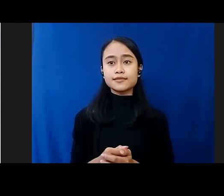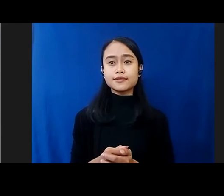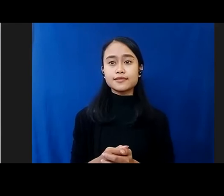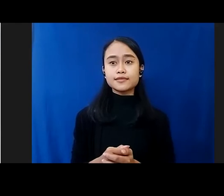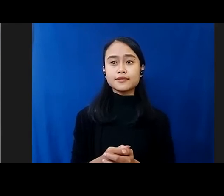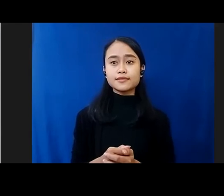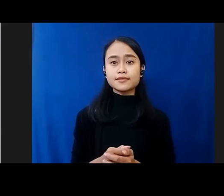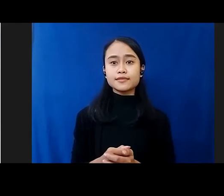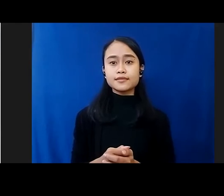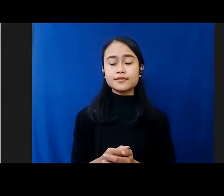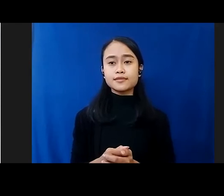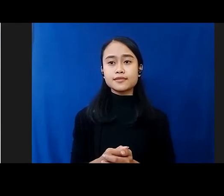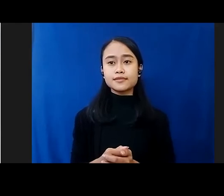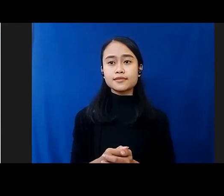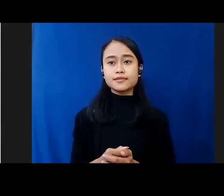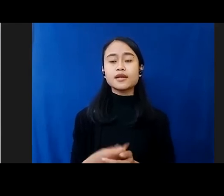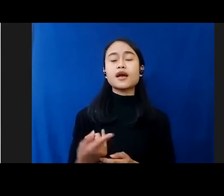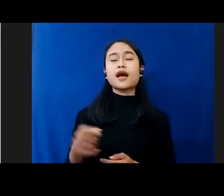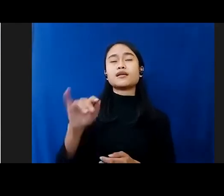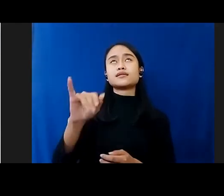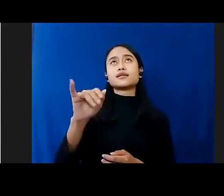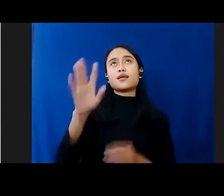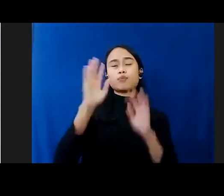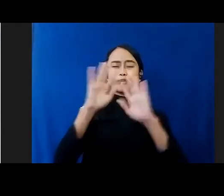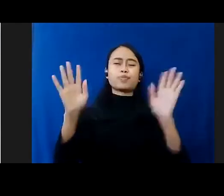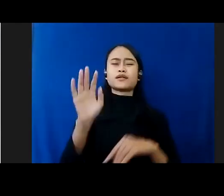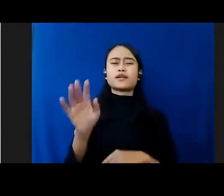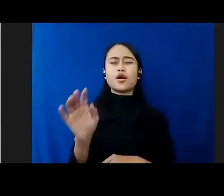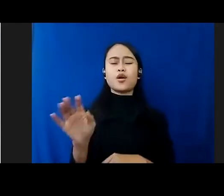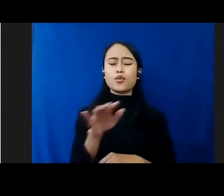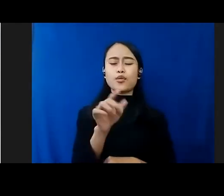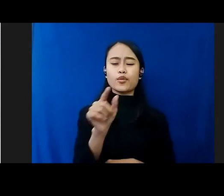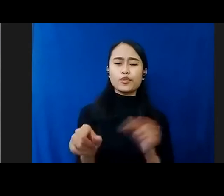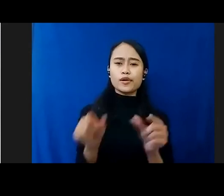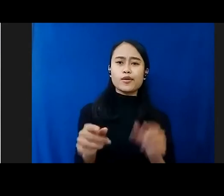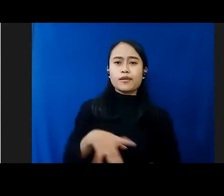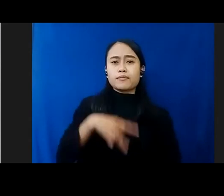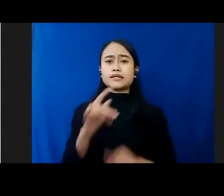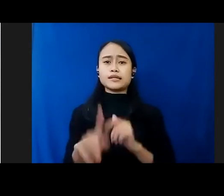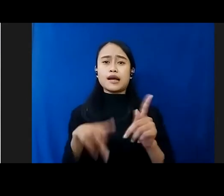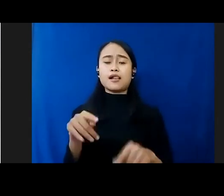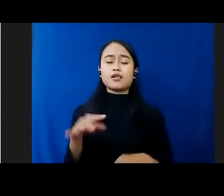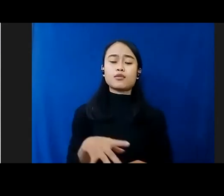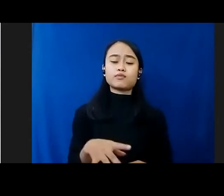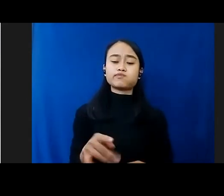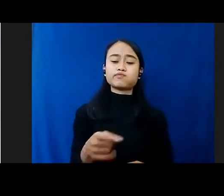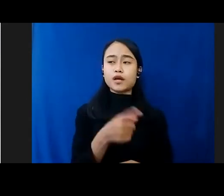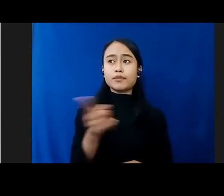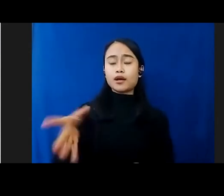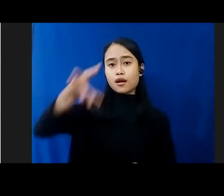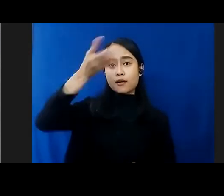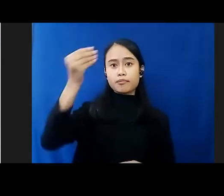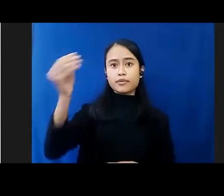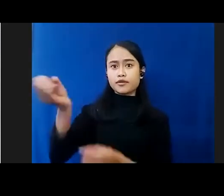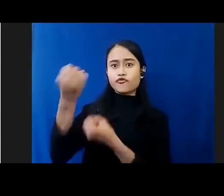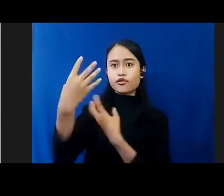Online It's A Fact So A Lot Of The Work We Do Is Basically Dealing With False Information And